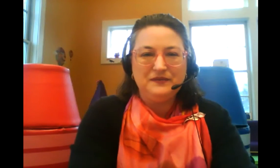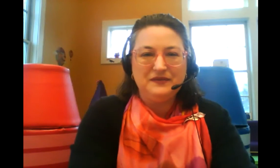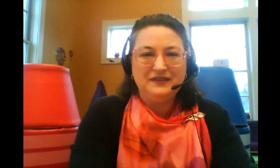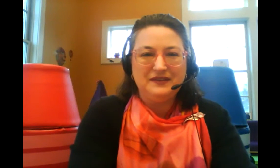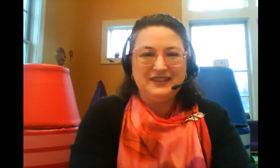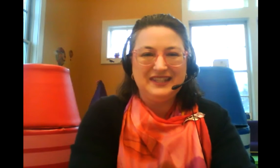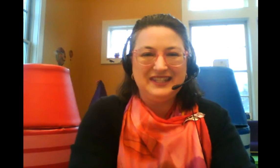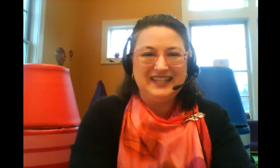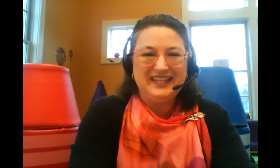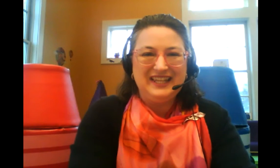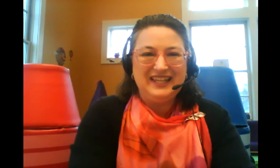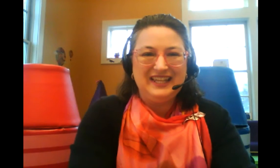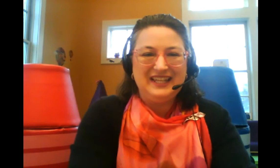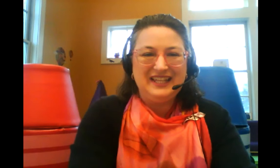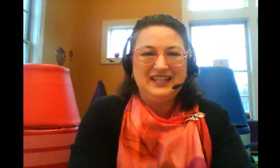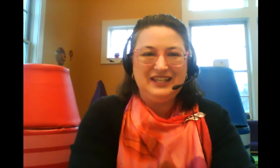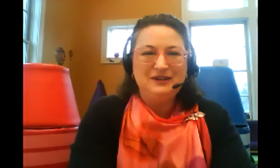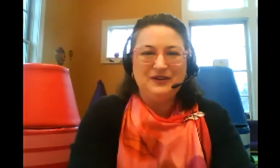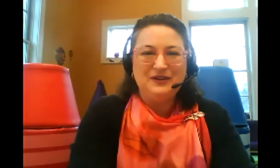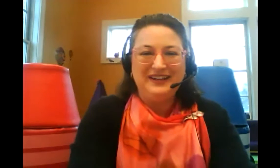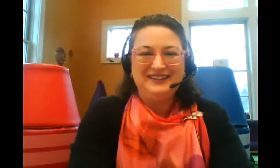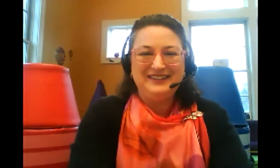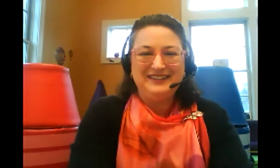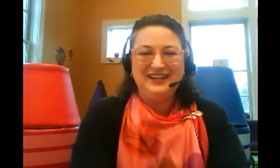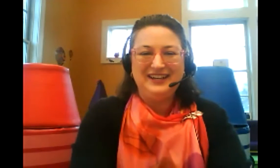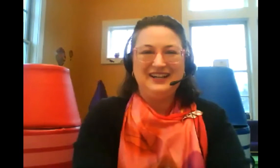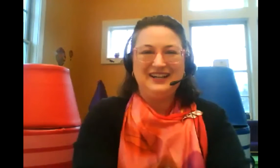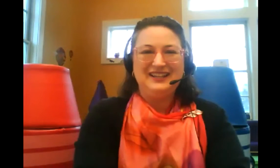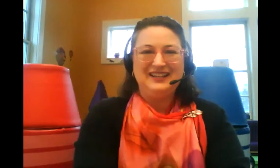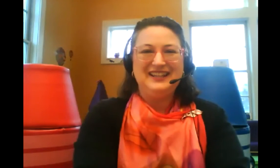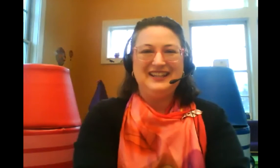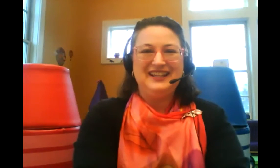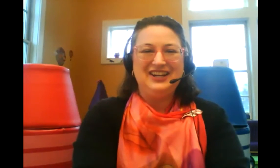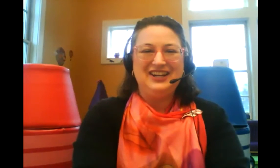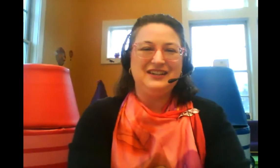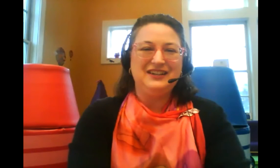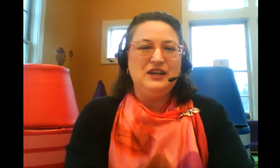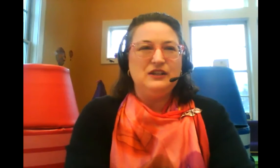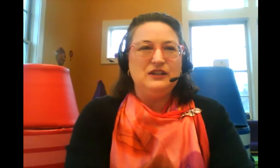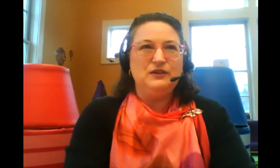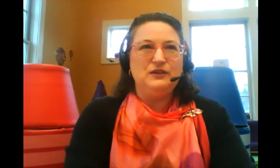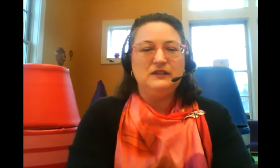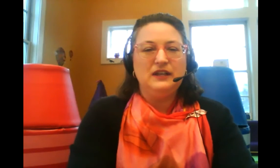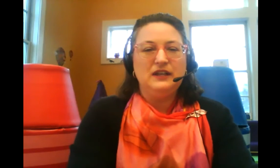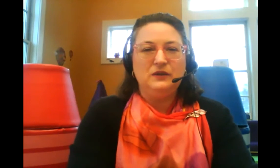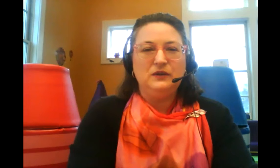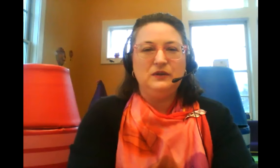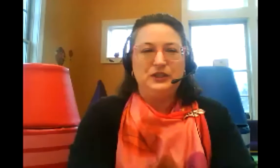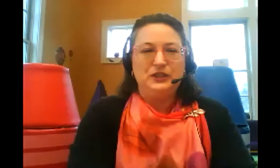Yep. Yep. Okay. Yeah. All right. So the first sign I want to show you is eat. We all like to do that.